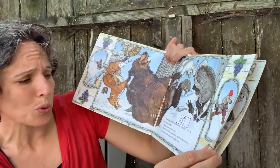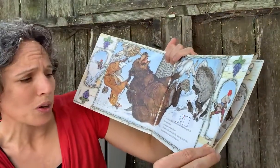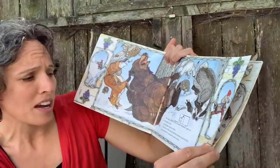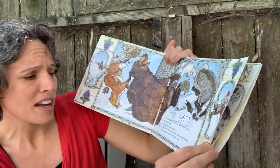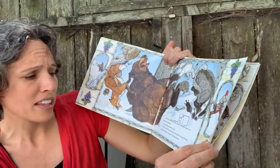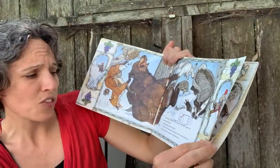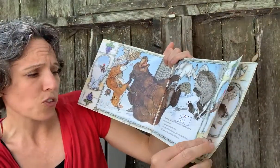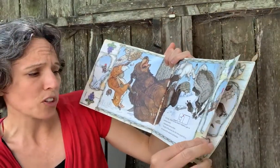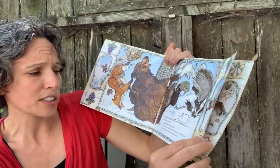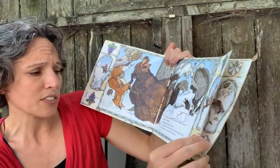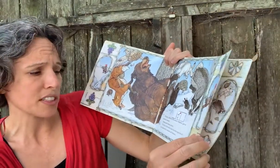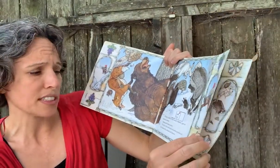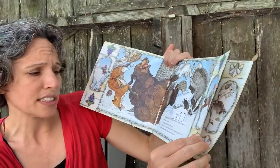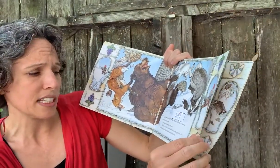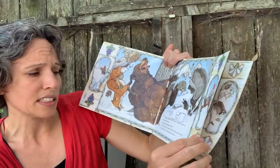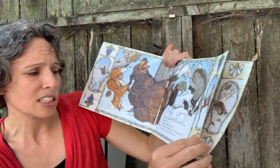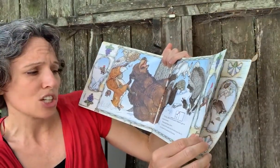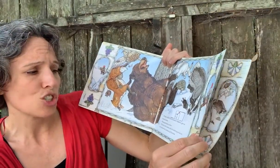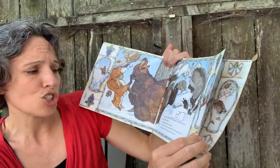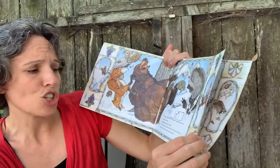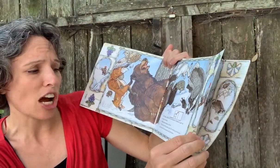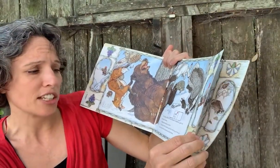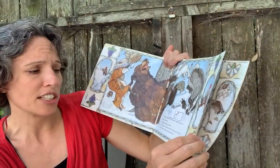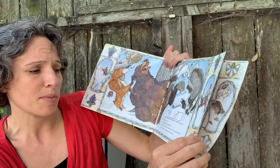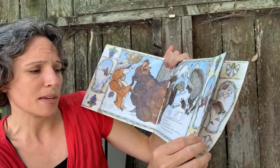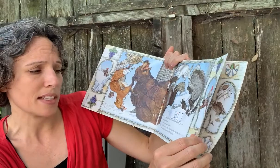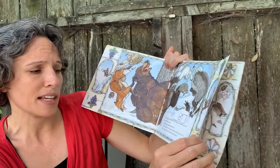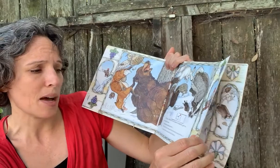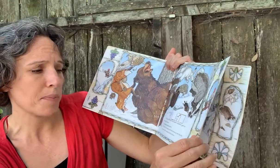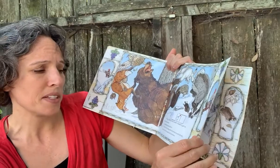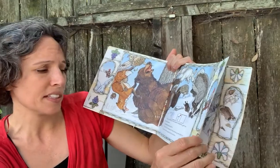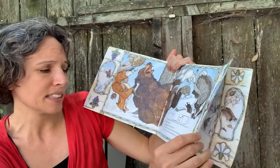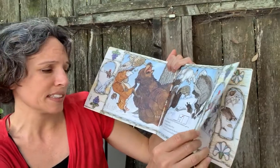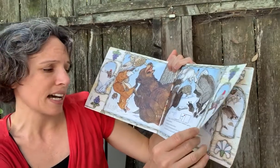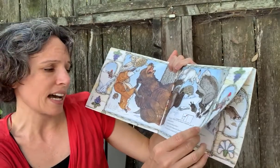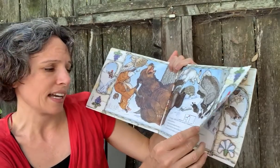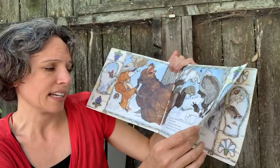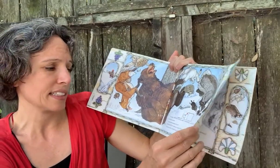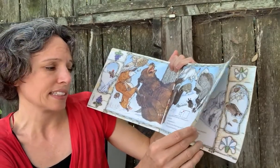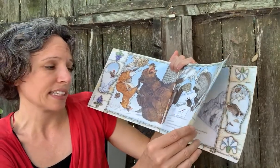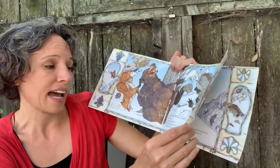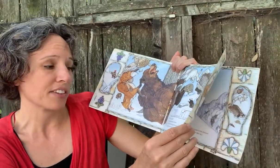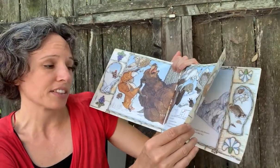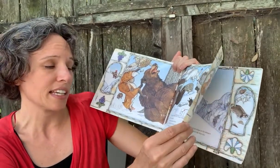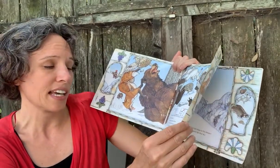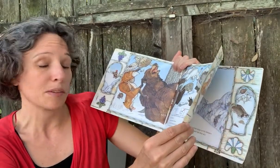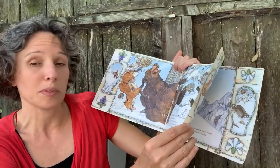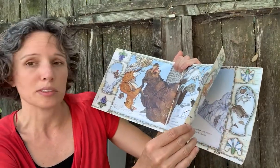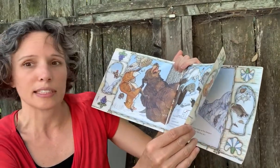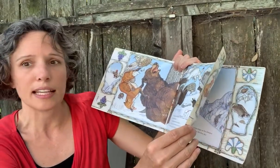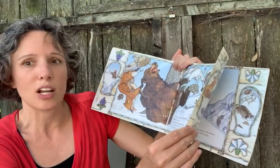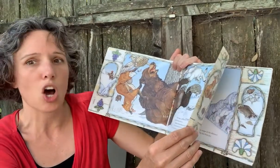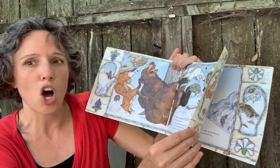choo! The force of the sneeze shot the Mitten up into the sky and scattered the animals in